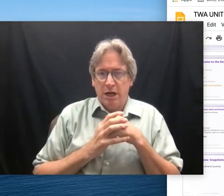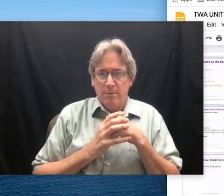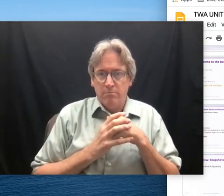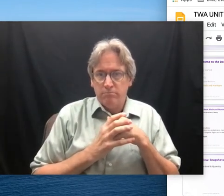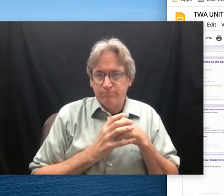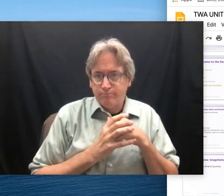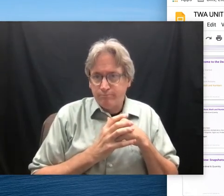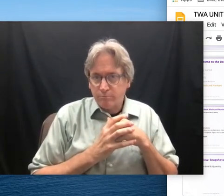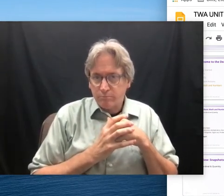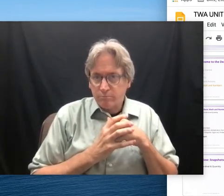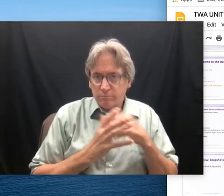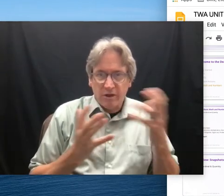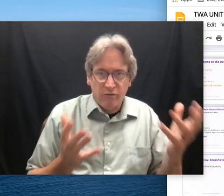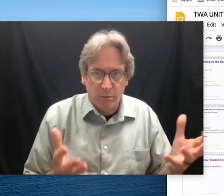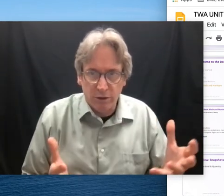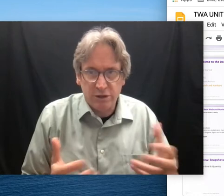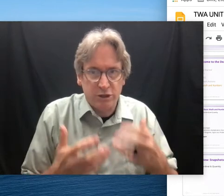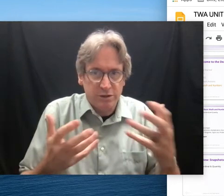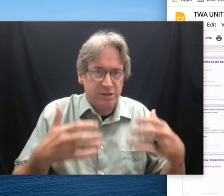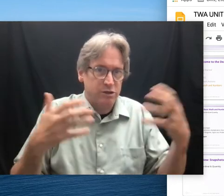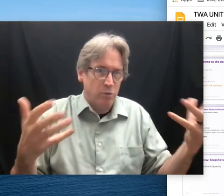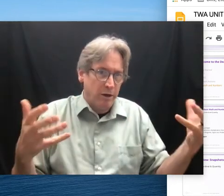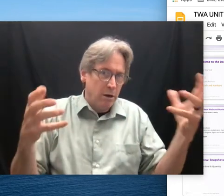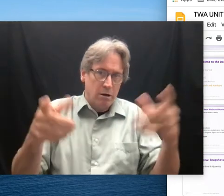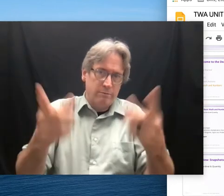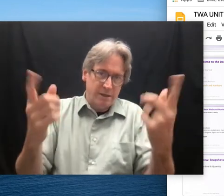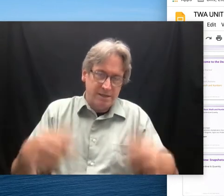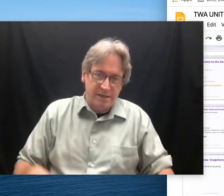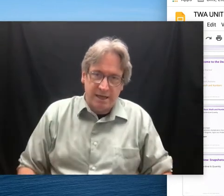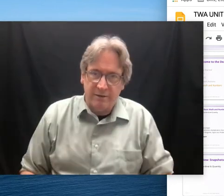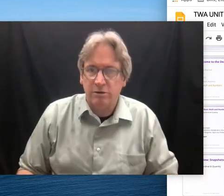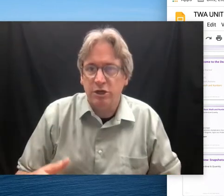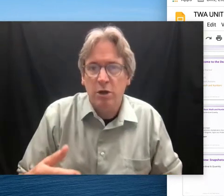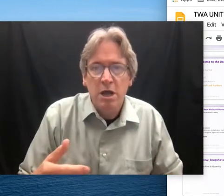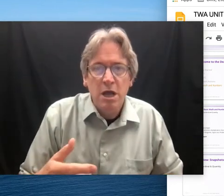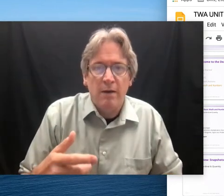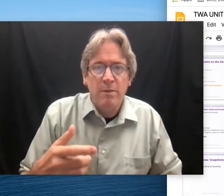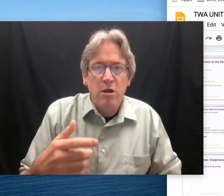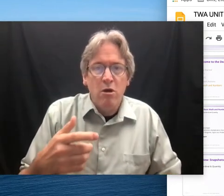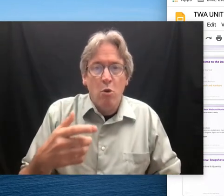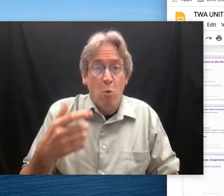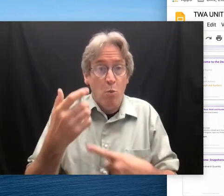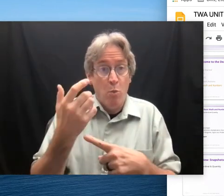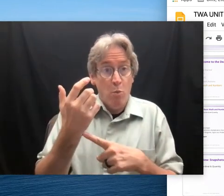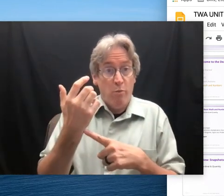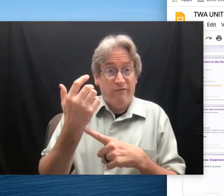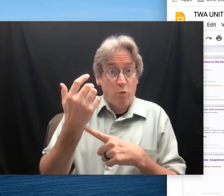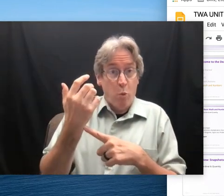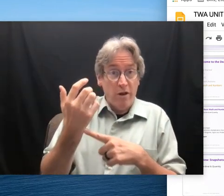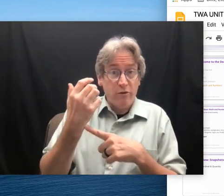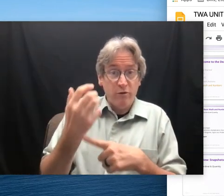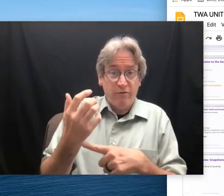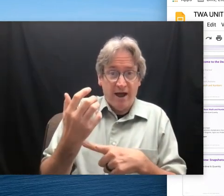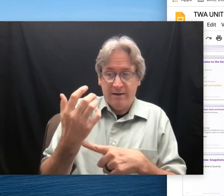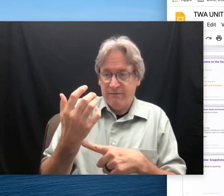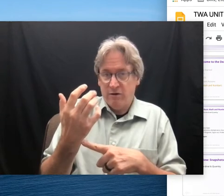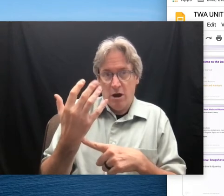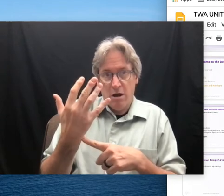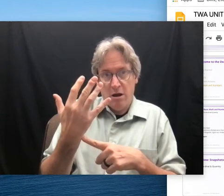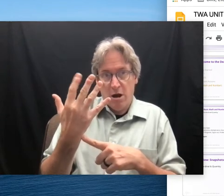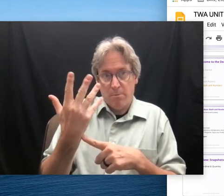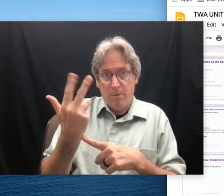example, 4 books, 2 sisters, 1 car, as they say in there. So for 1 through